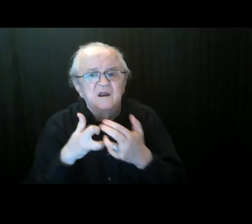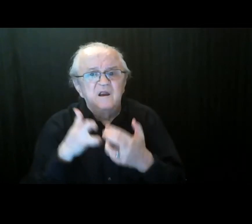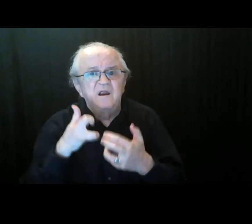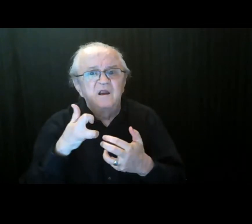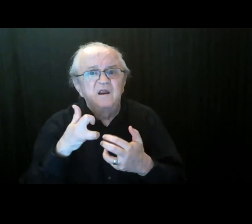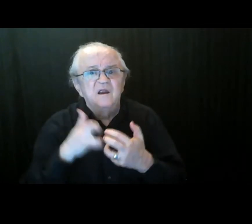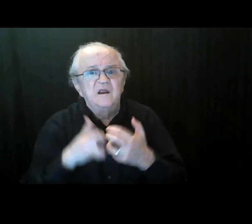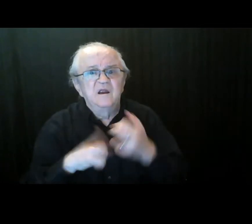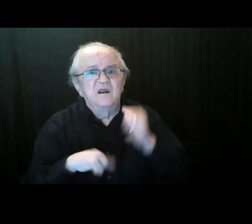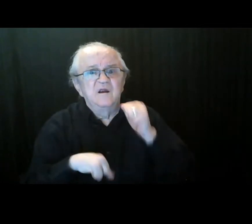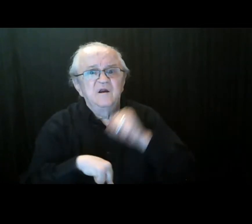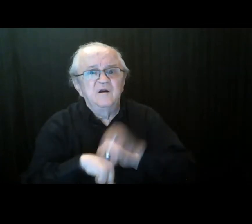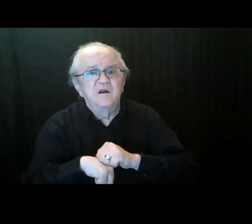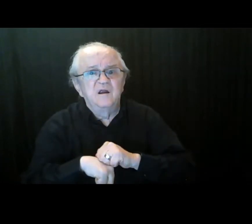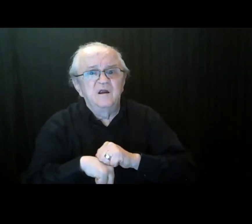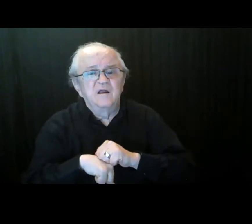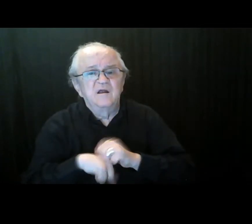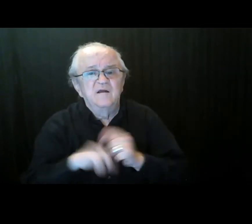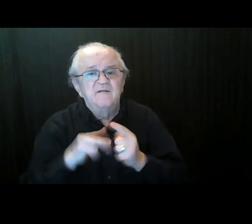marble finger.